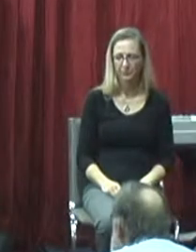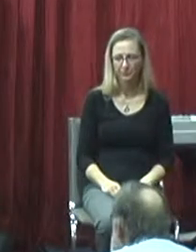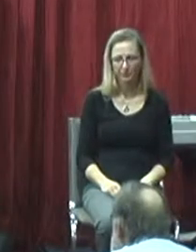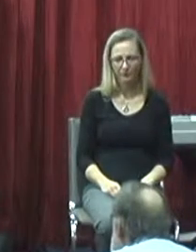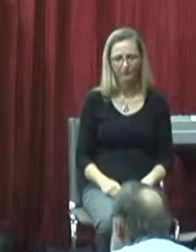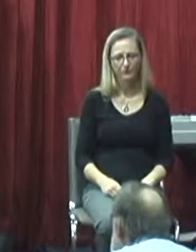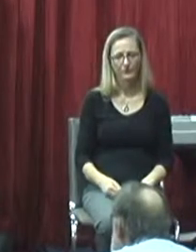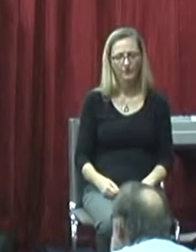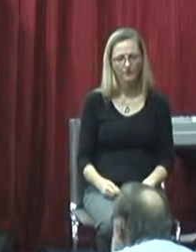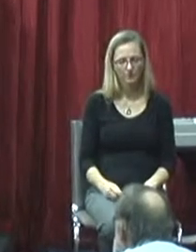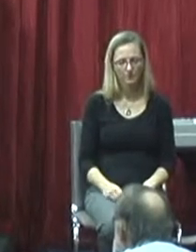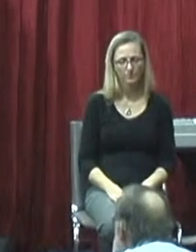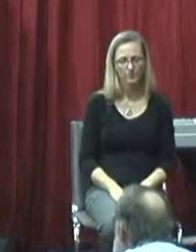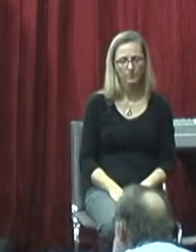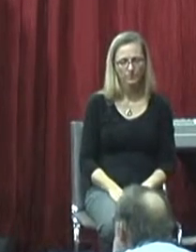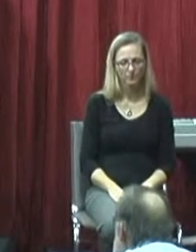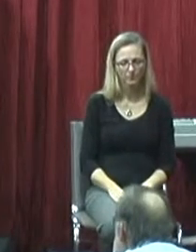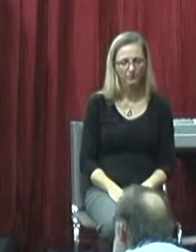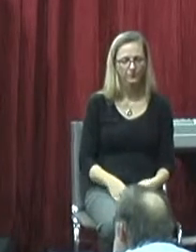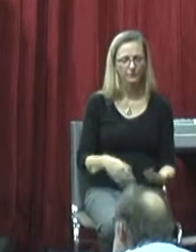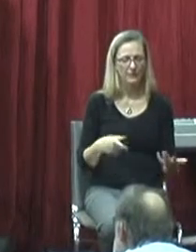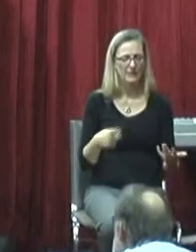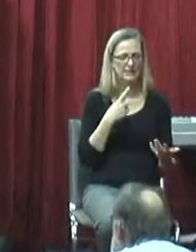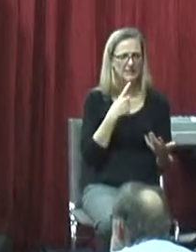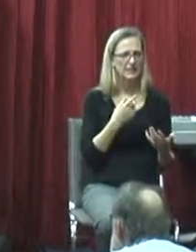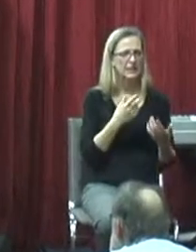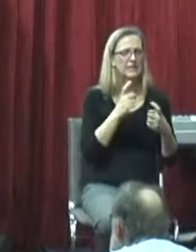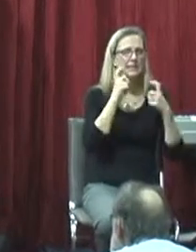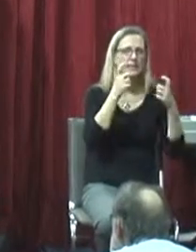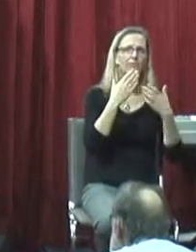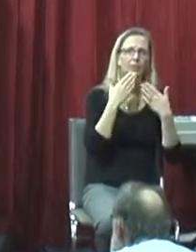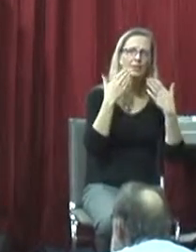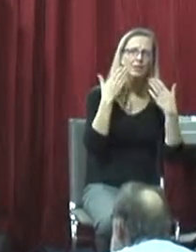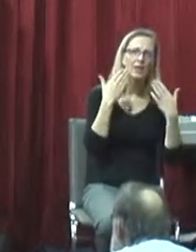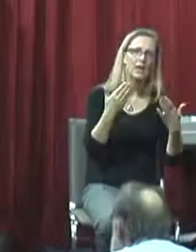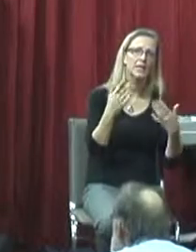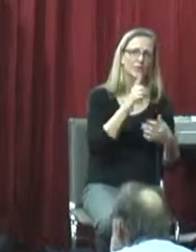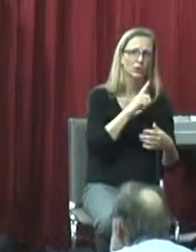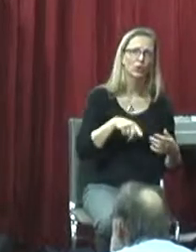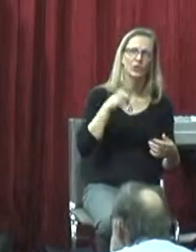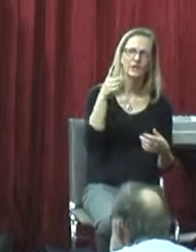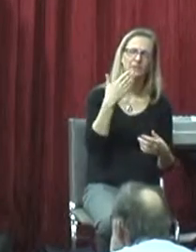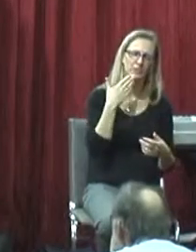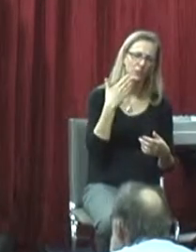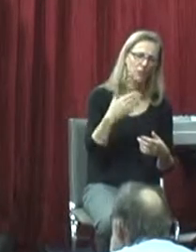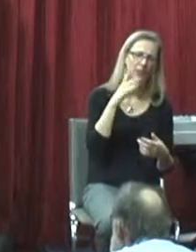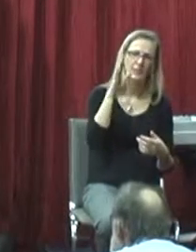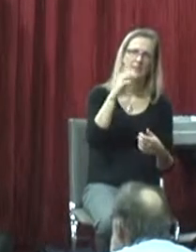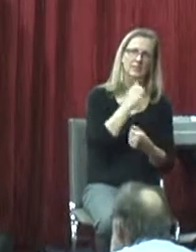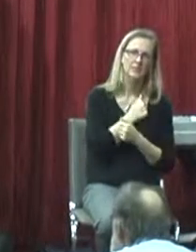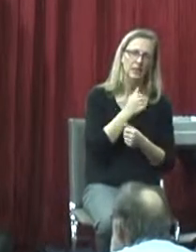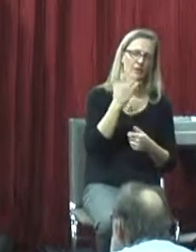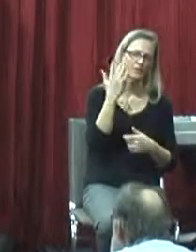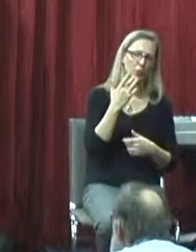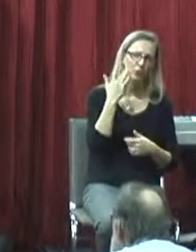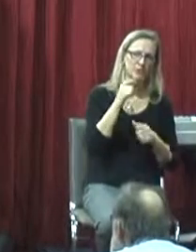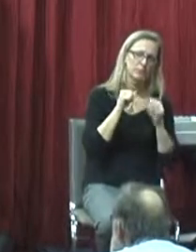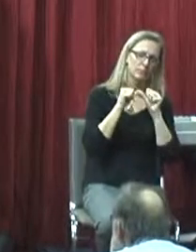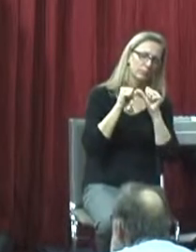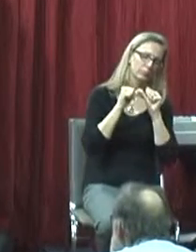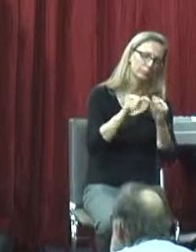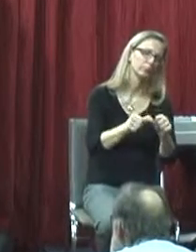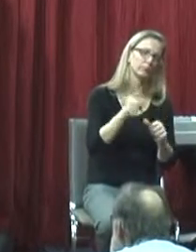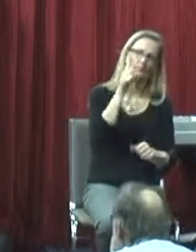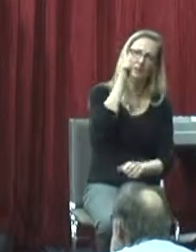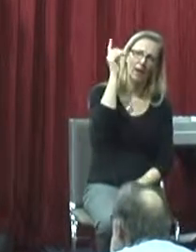says, Hodu l'Adonai ki tov, give thanks to the Lord for his good, for his mercy we do us forever. And then it recites all the things